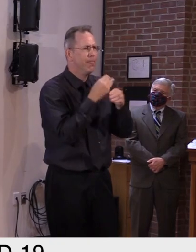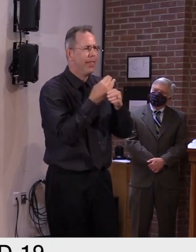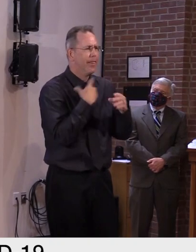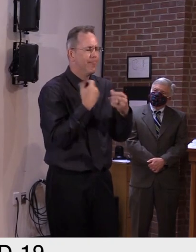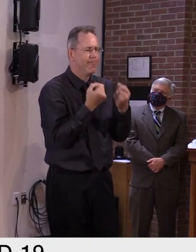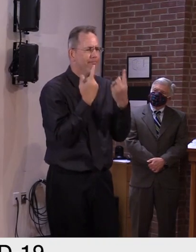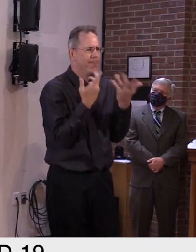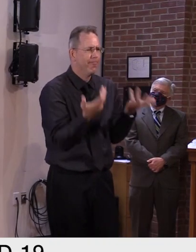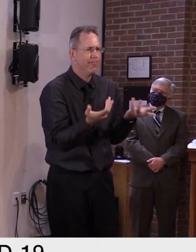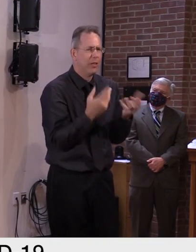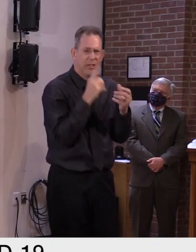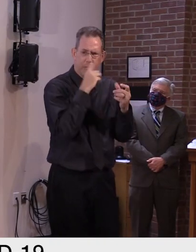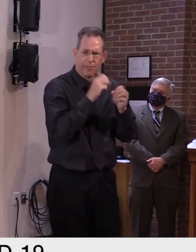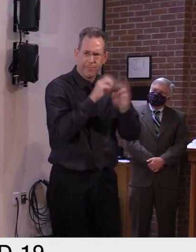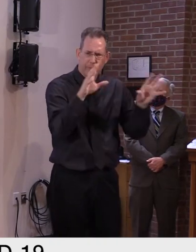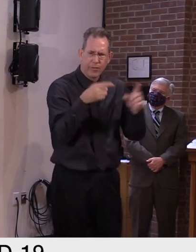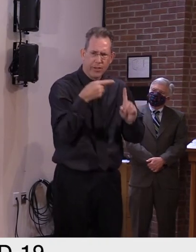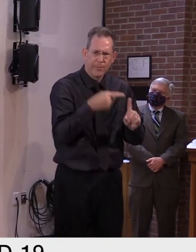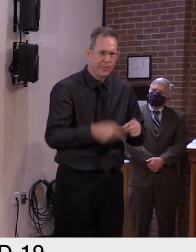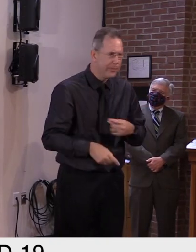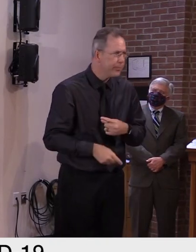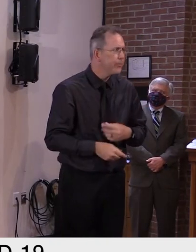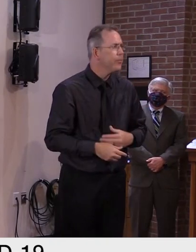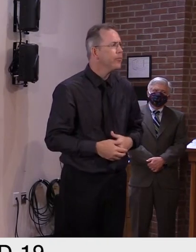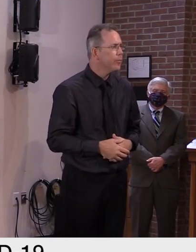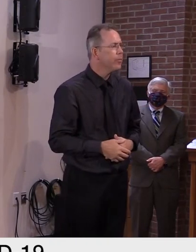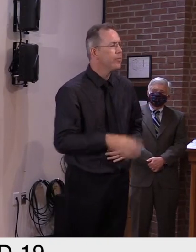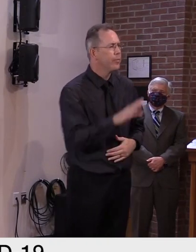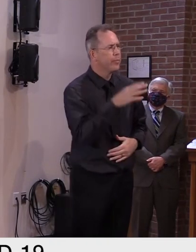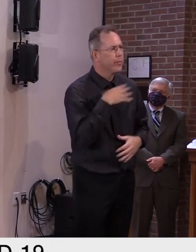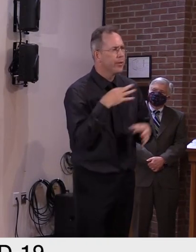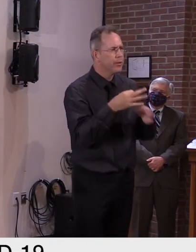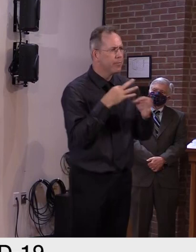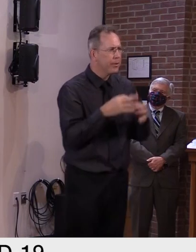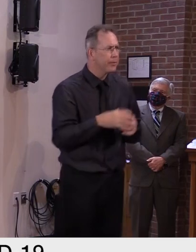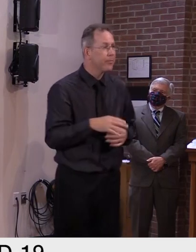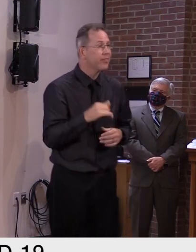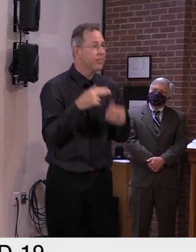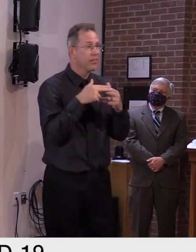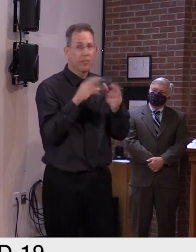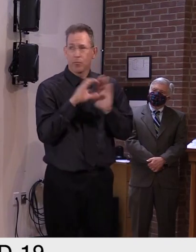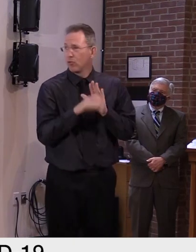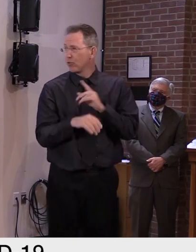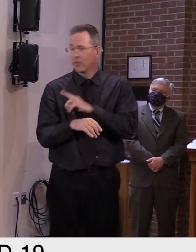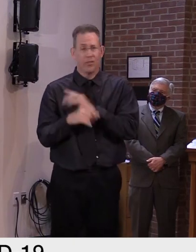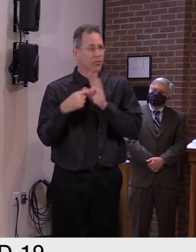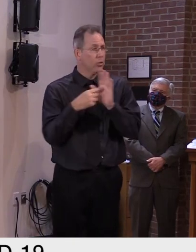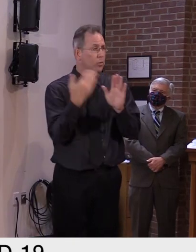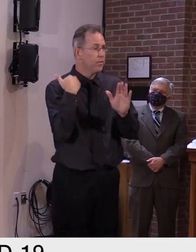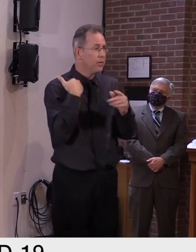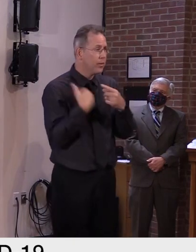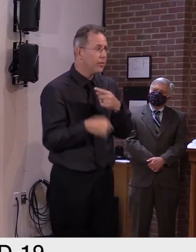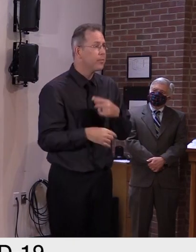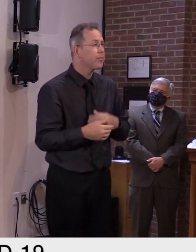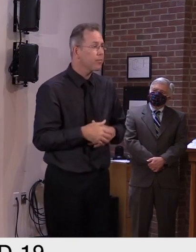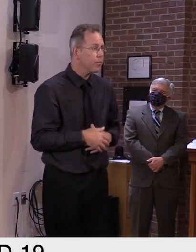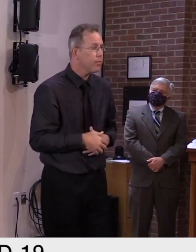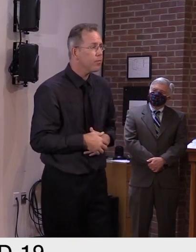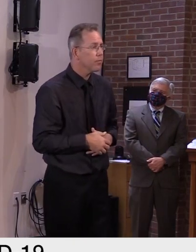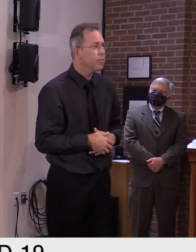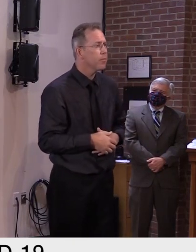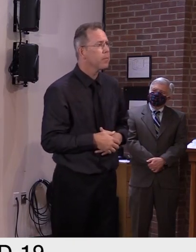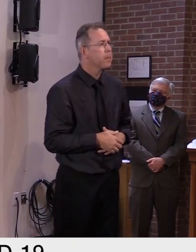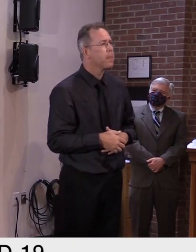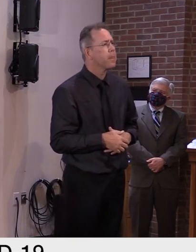we have both the public slides that we presented today, as well as the public slides that are in our Fuller presentation. And the Fuller presentation